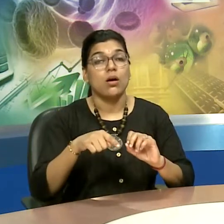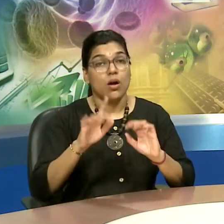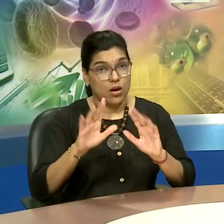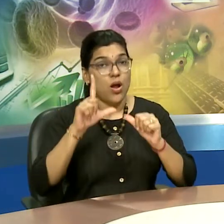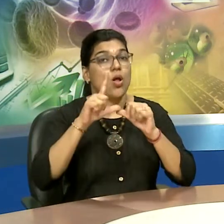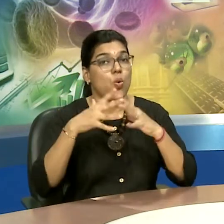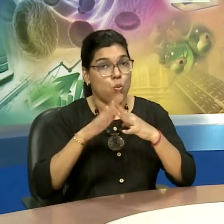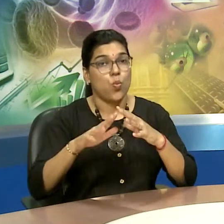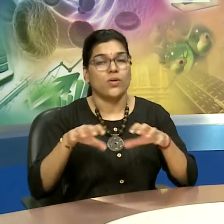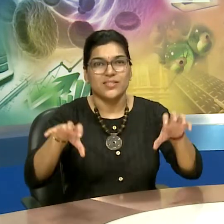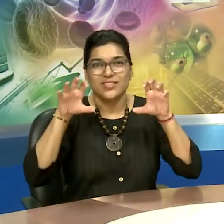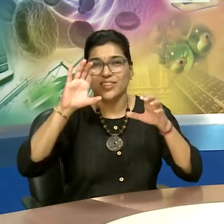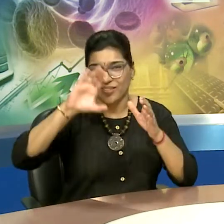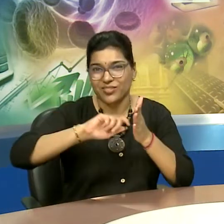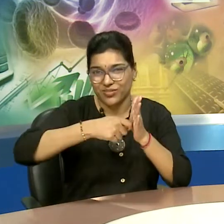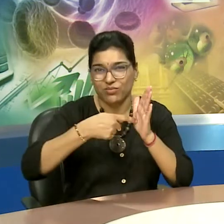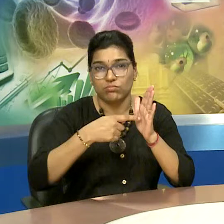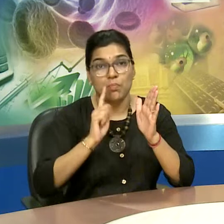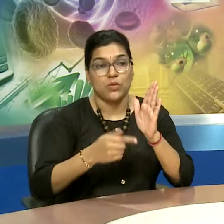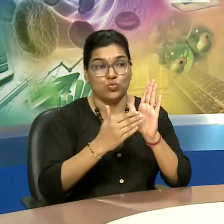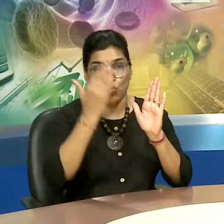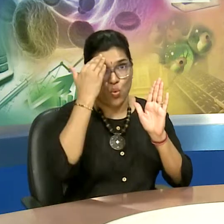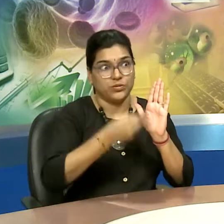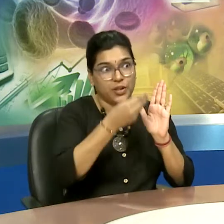an independent judiciary